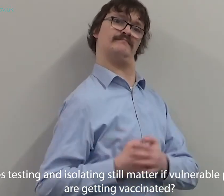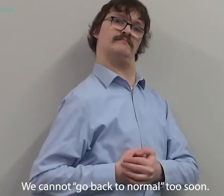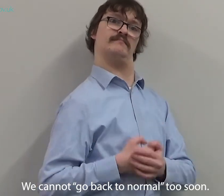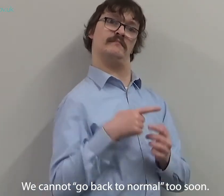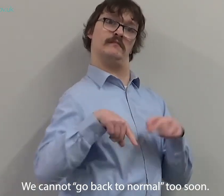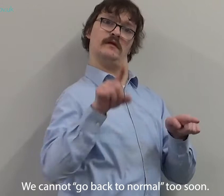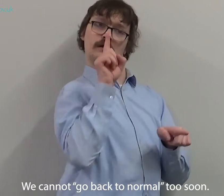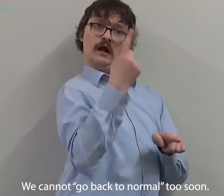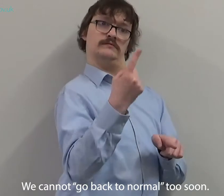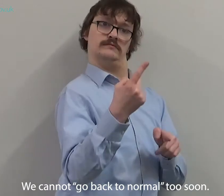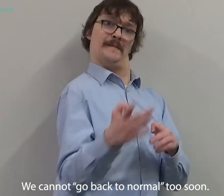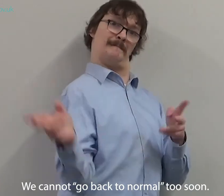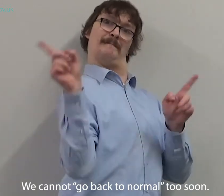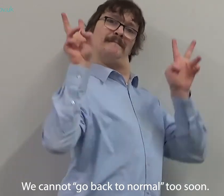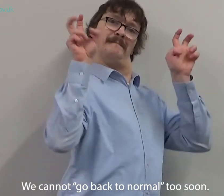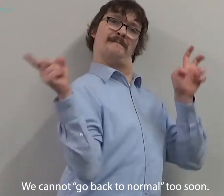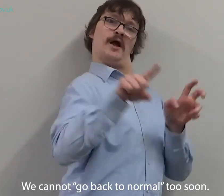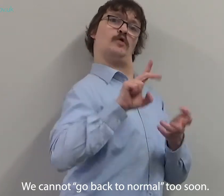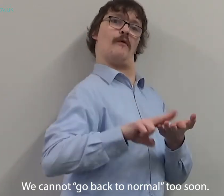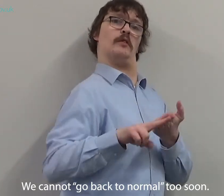We cannot go back to normal too soon.